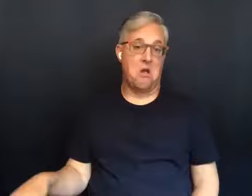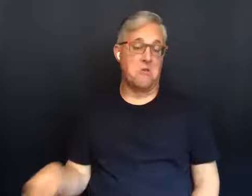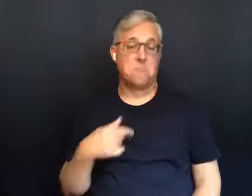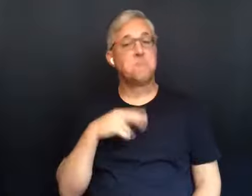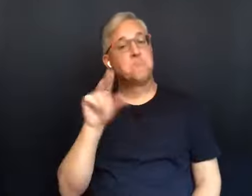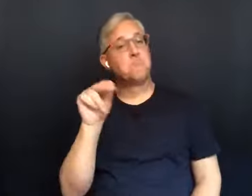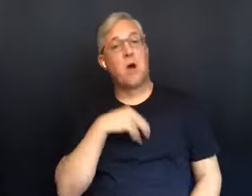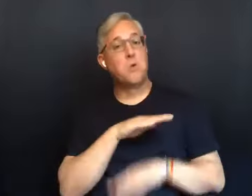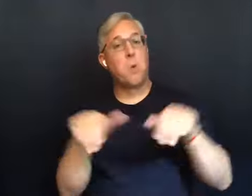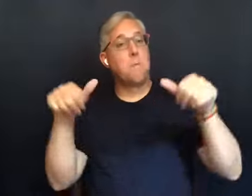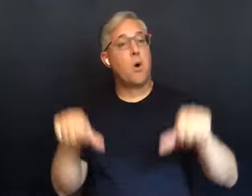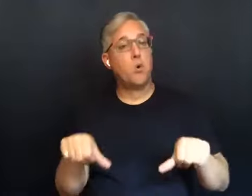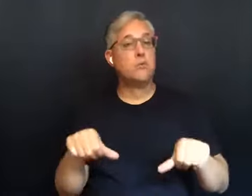I mean, that's just where I draw the line.